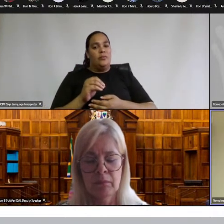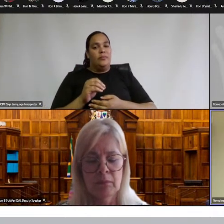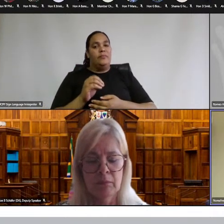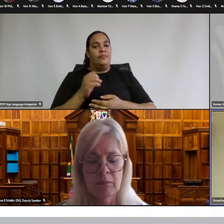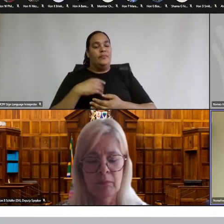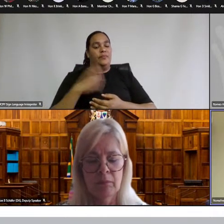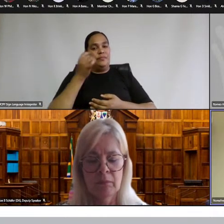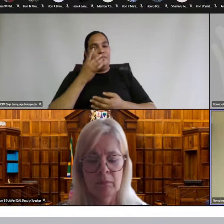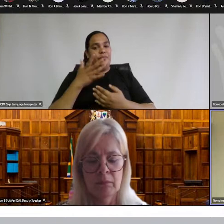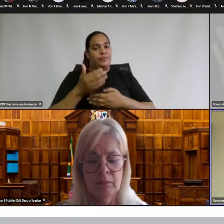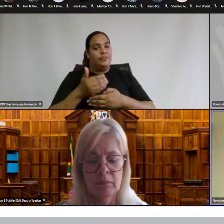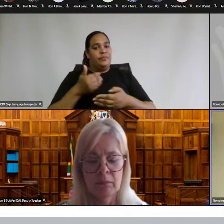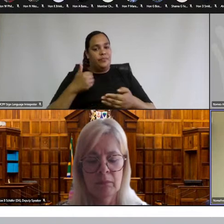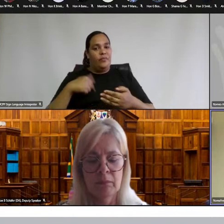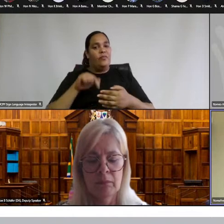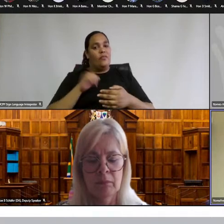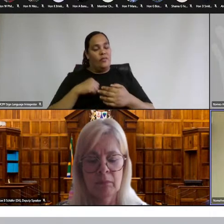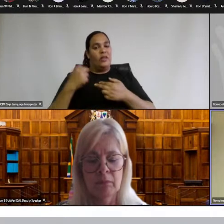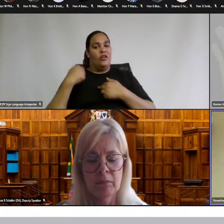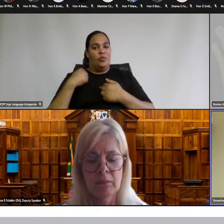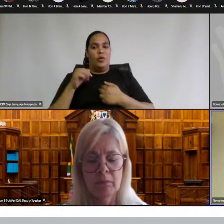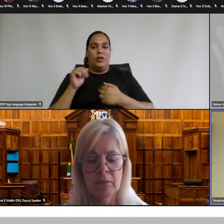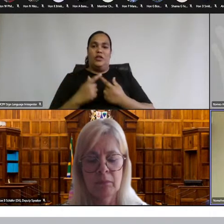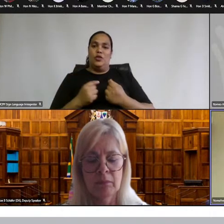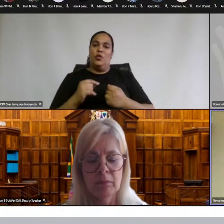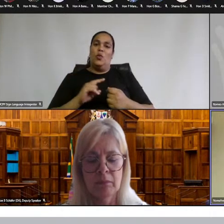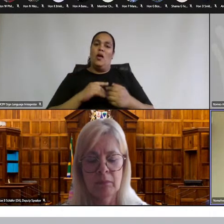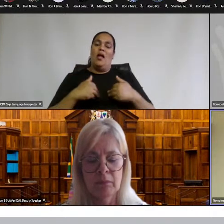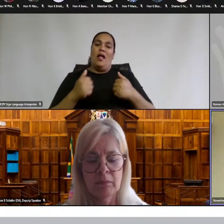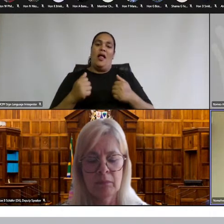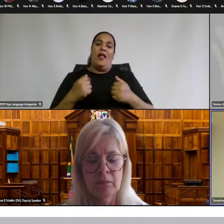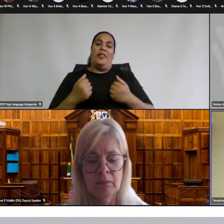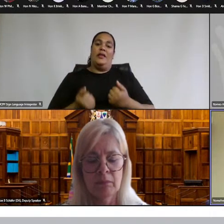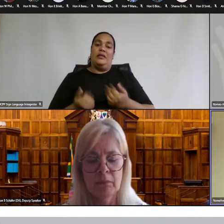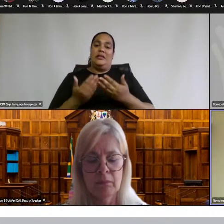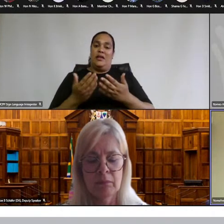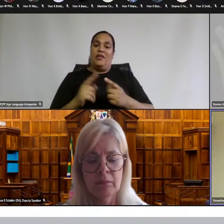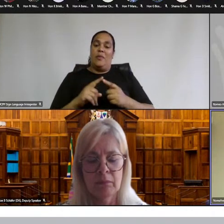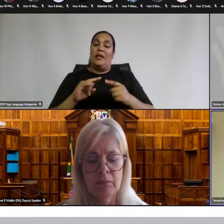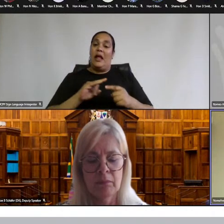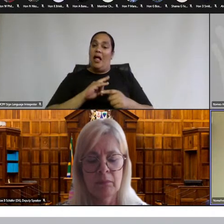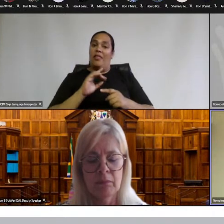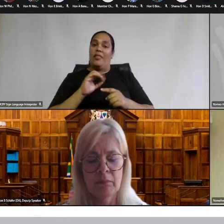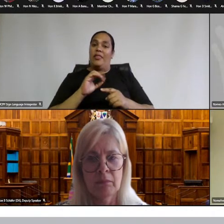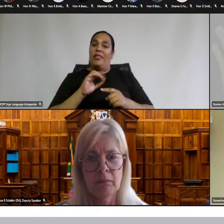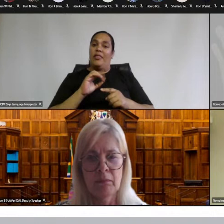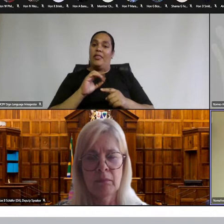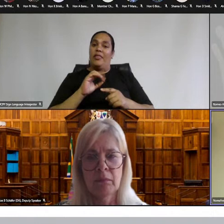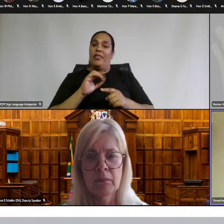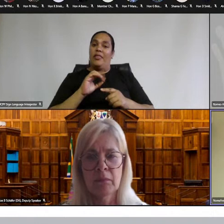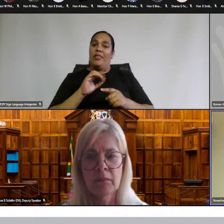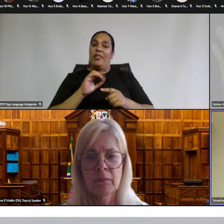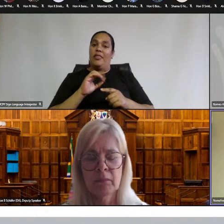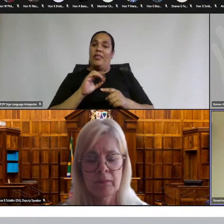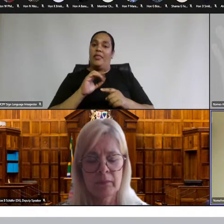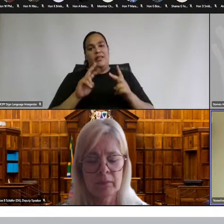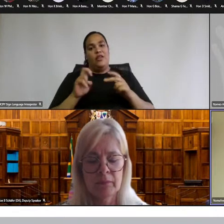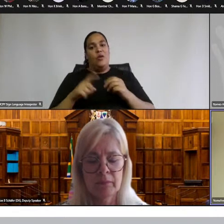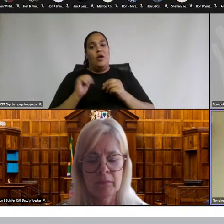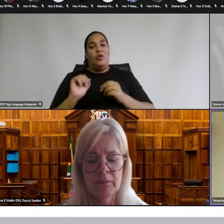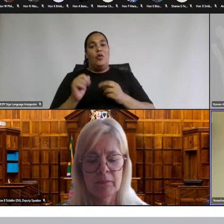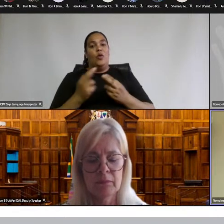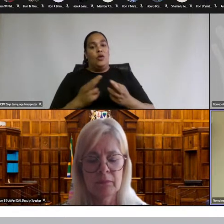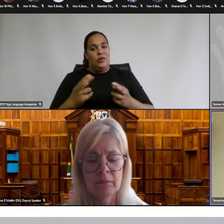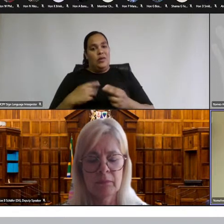indicated earlier, we are responsible to render health services, but health is everyone's business. Again, on the issue of the resources,